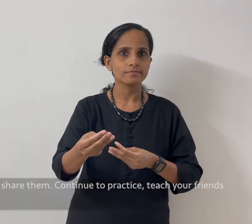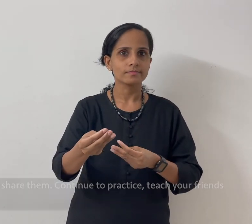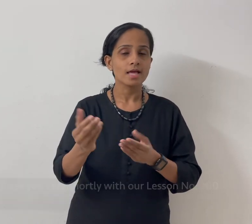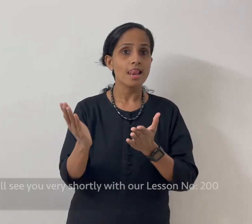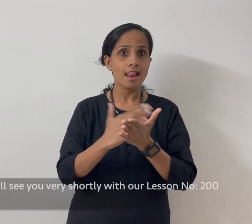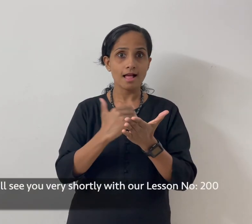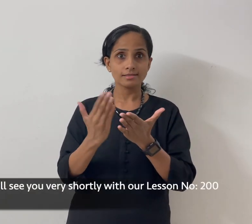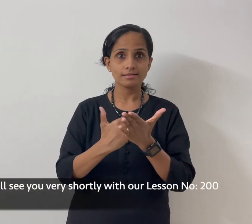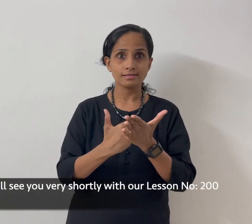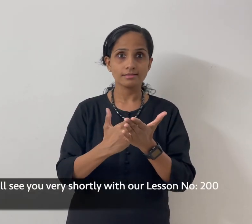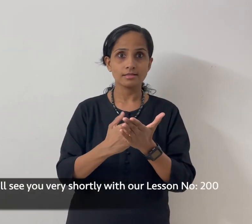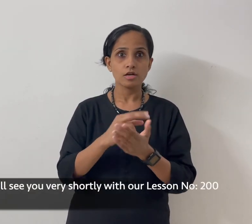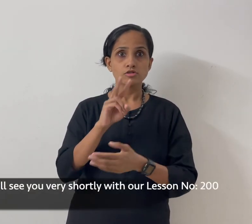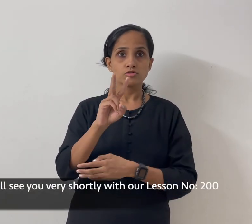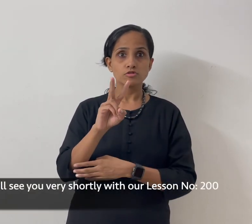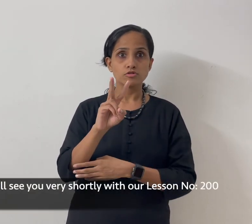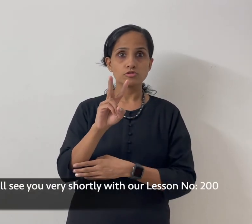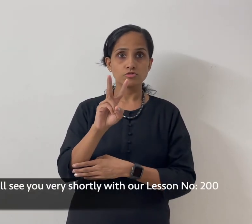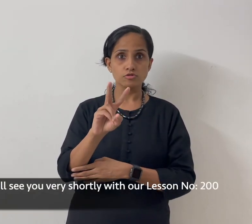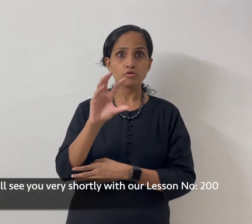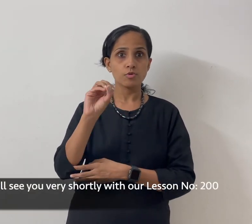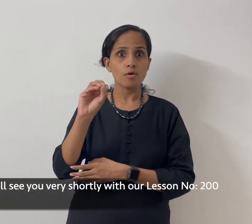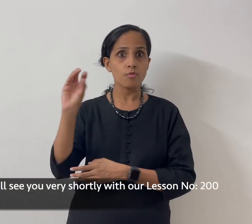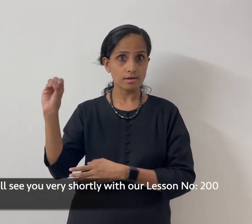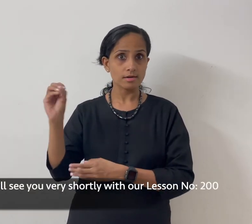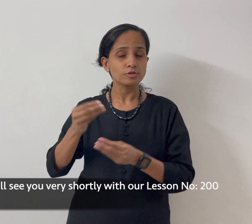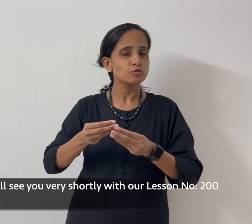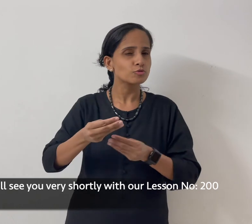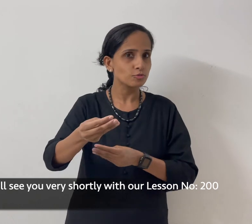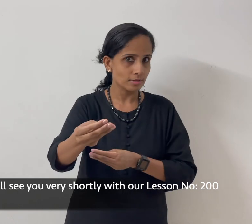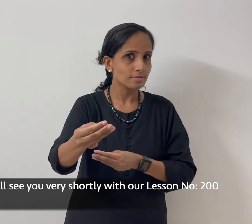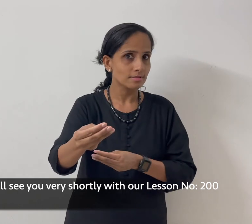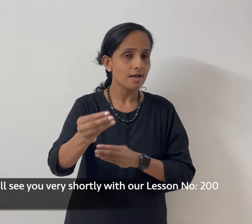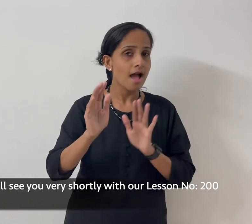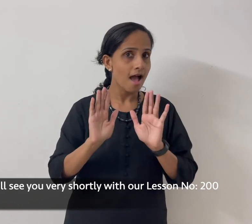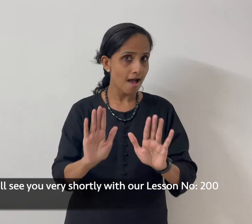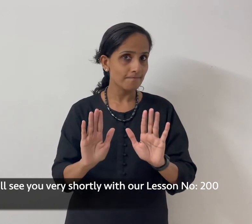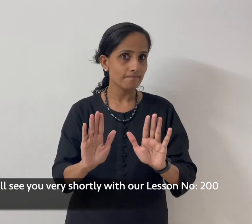our lesson number 200. We will meet you then.